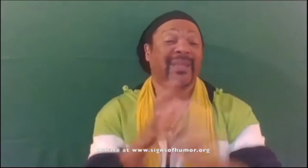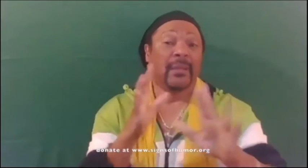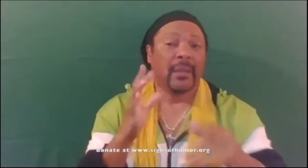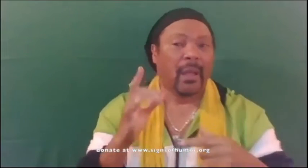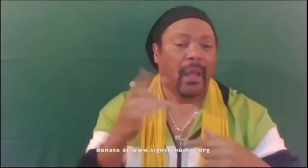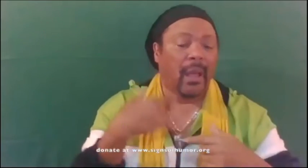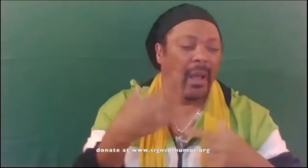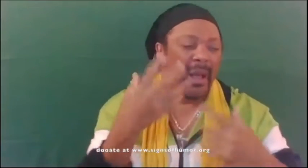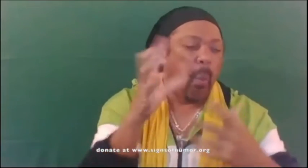sign what's up.